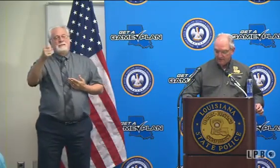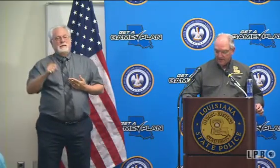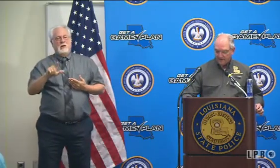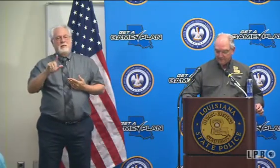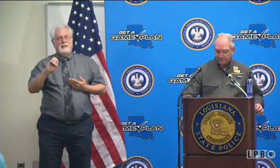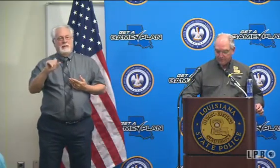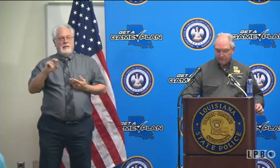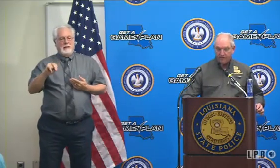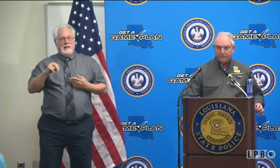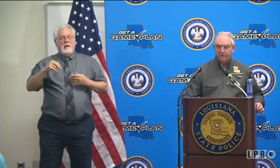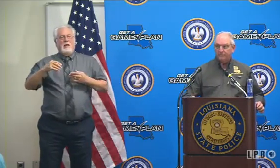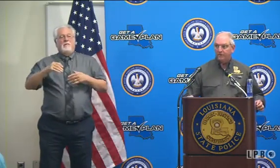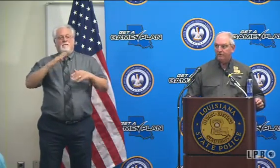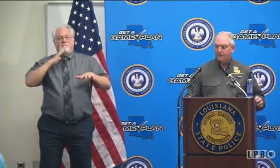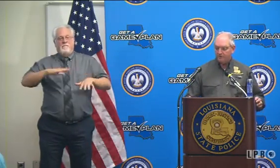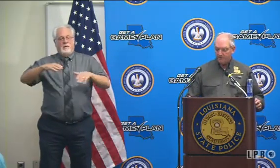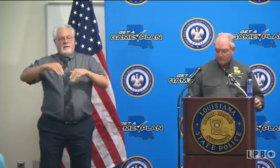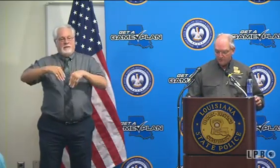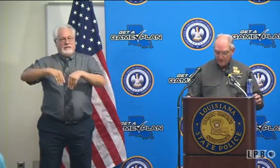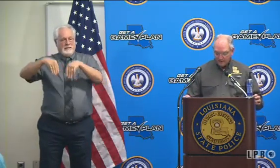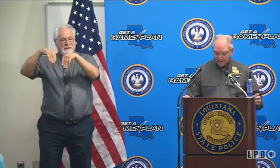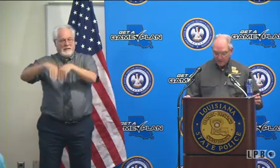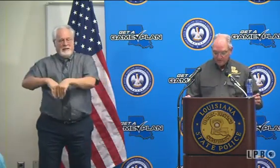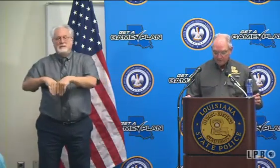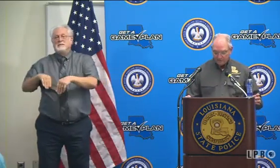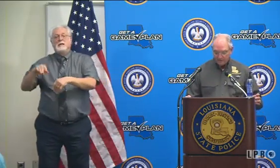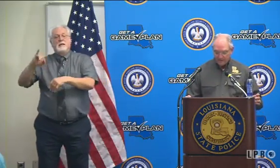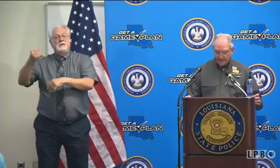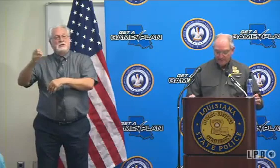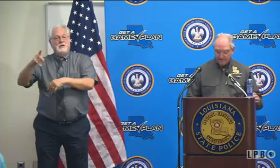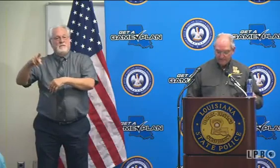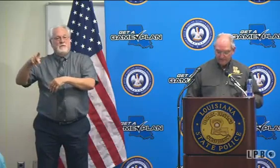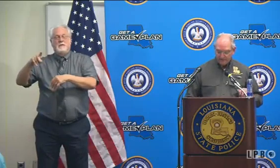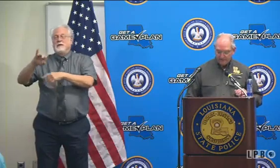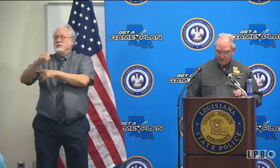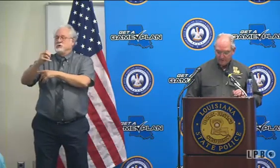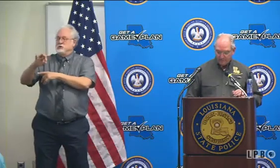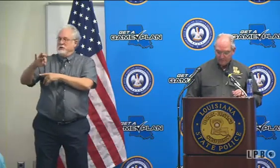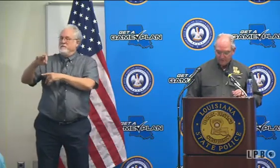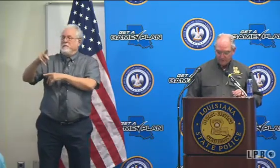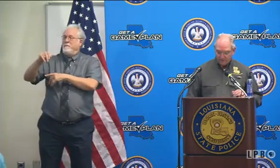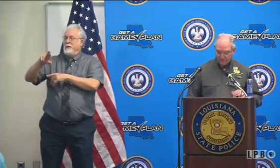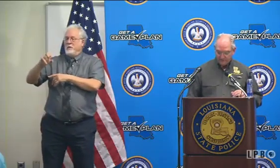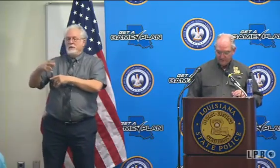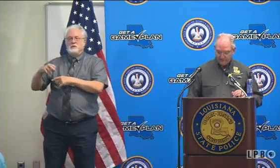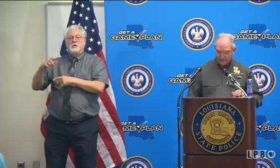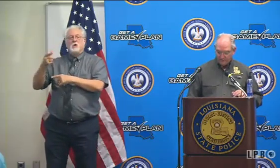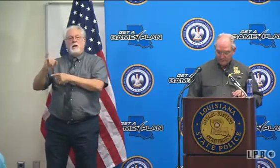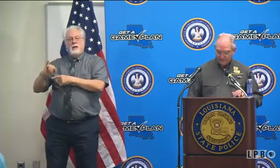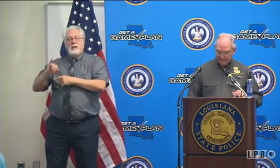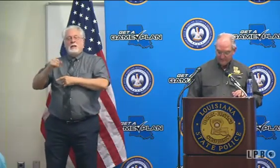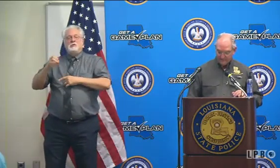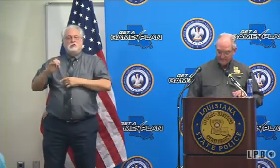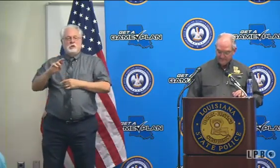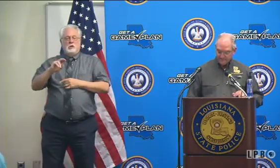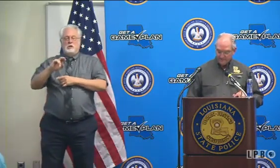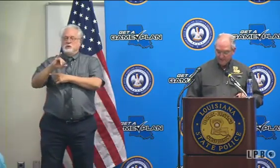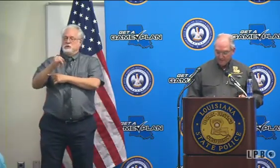Leon-Ontario floodgate. In Jefferson Parish, there are mandatory evacuations for Grand Isle, Barra, Crown Point, Jean Lafitte, Lower